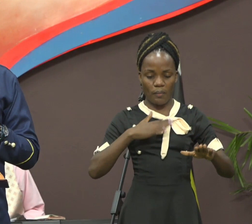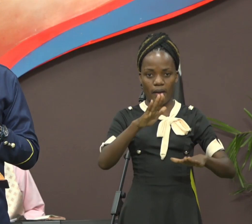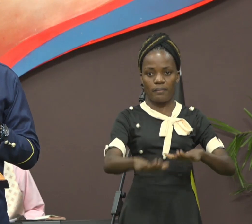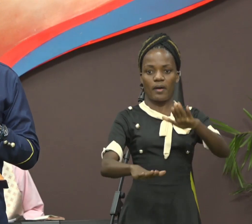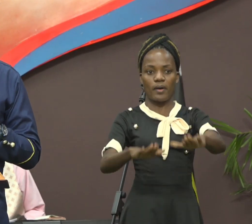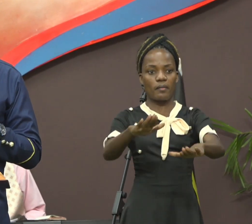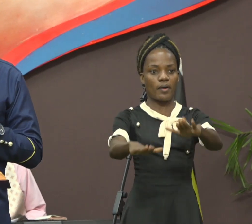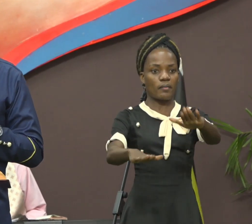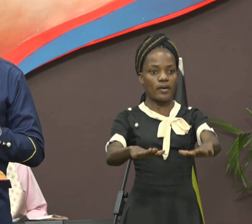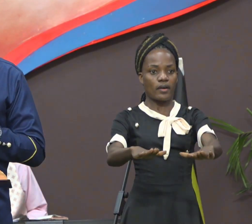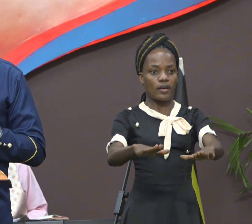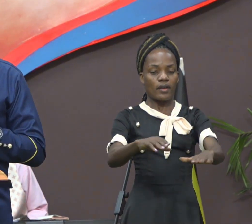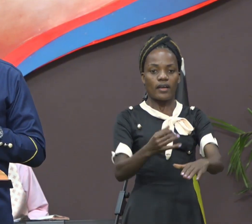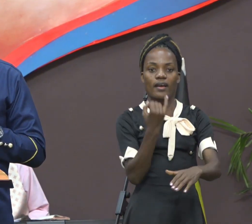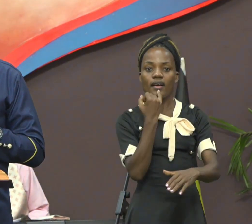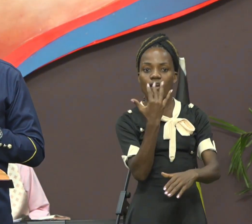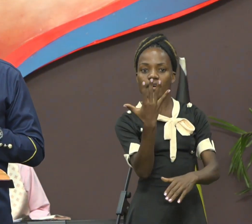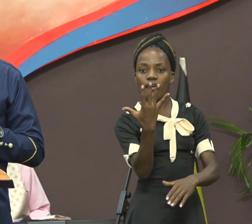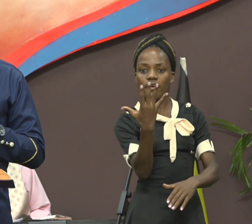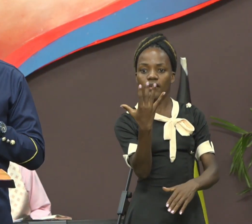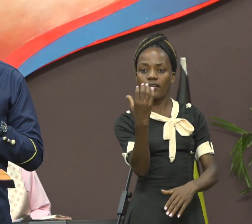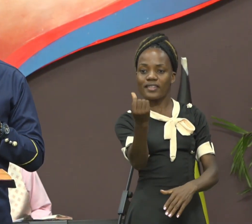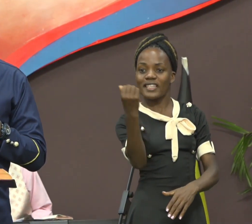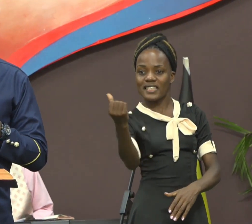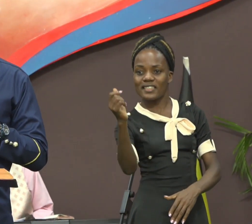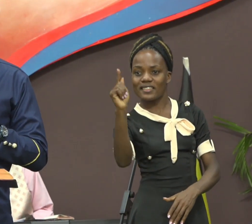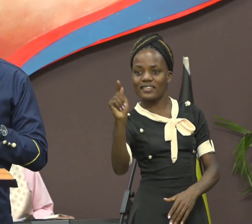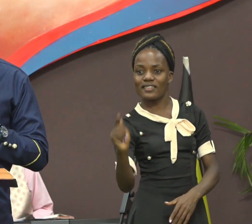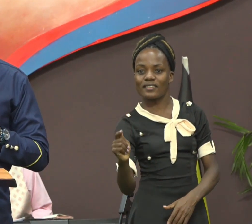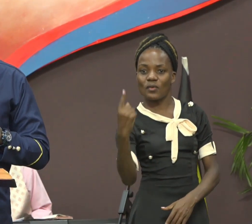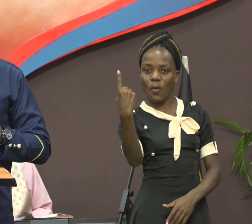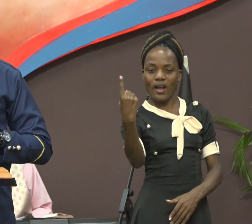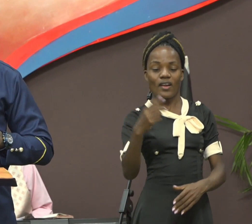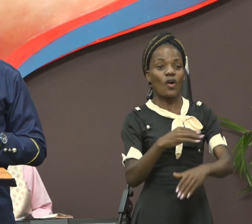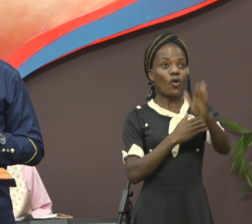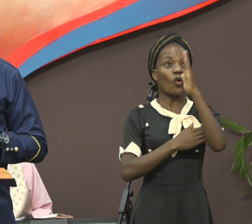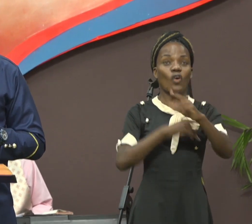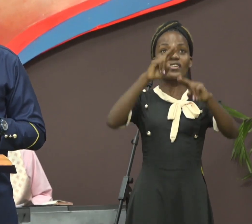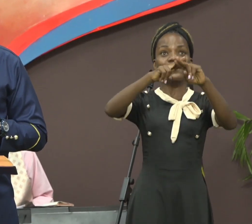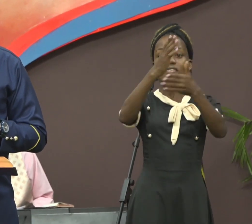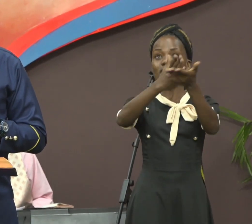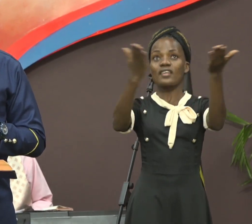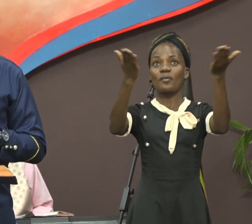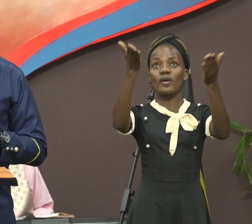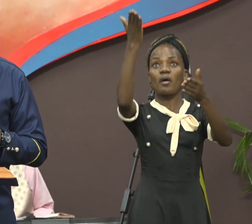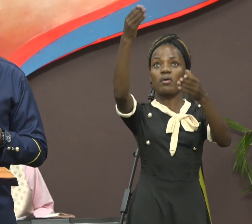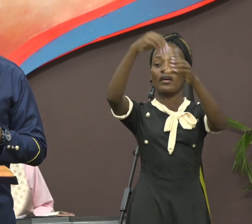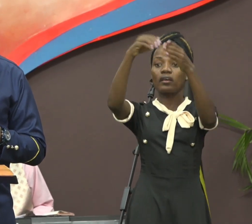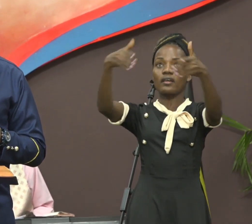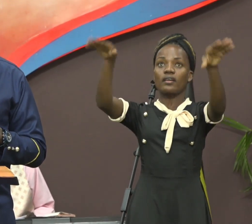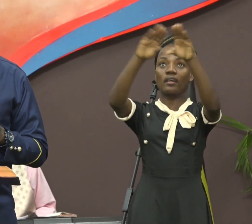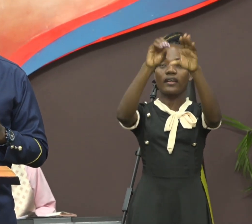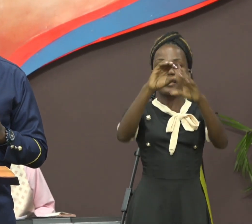Isaiah 66 verse 1. God has where he sits.